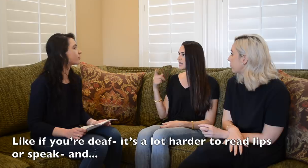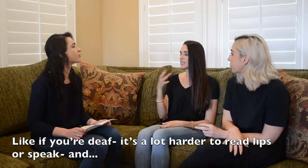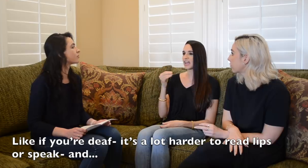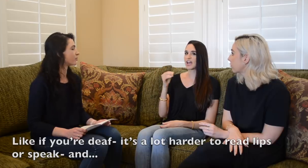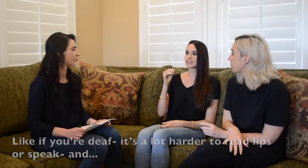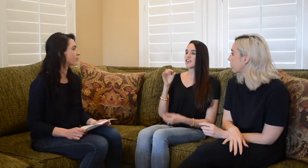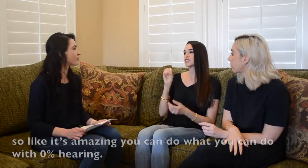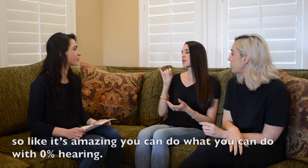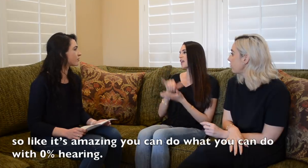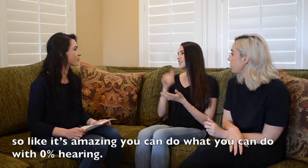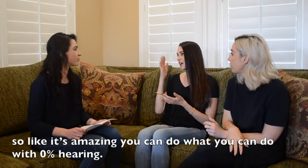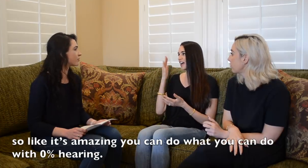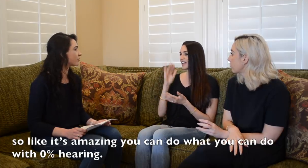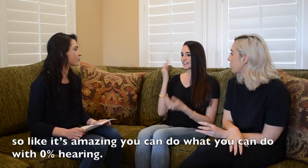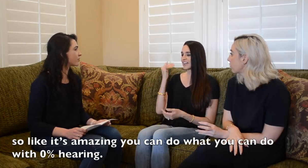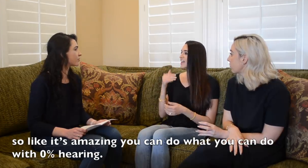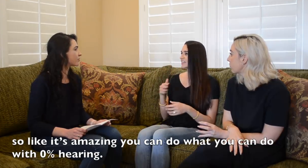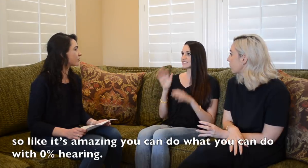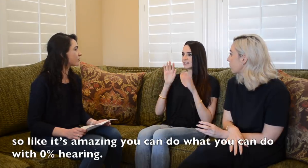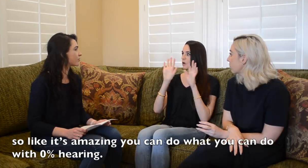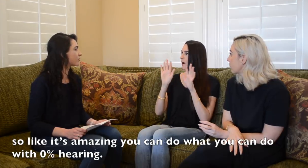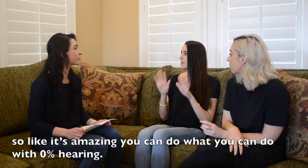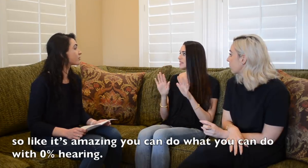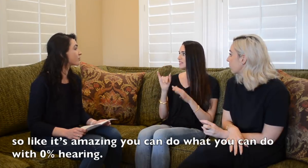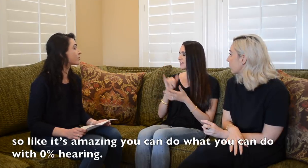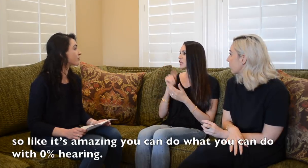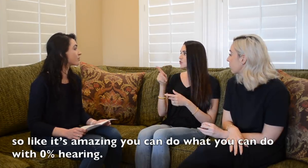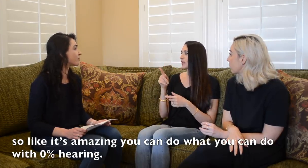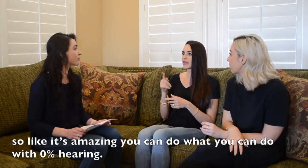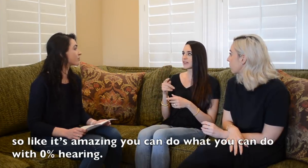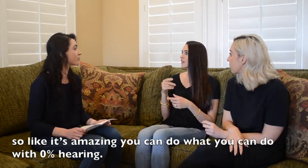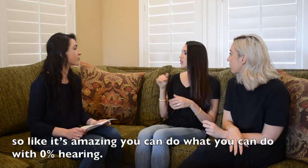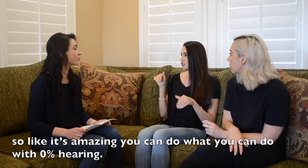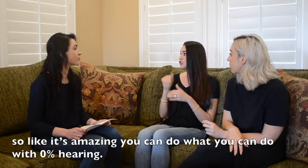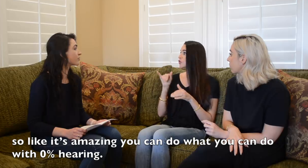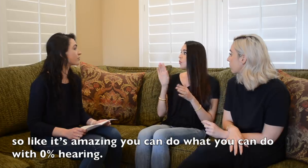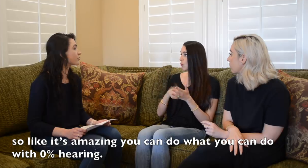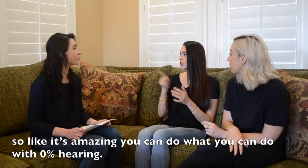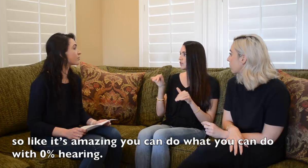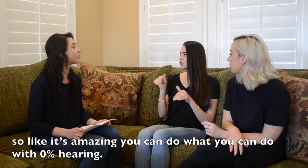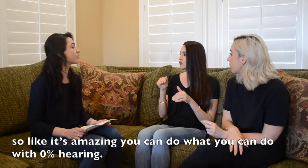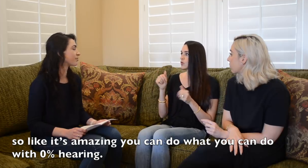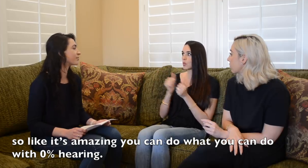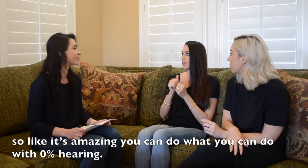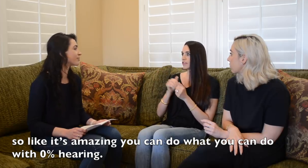speak. And so that's why it's, you know, amazing that you can do what you can do with, you